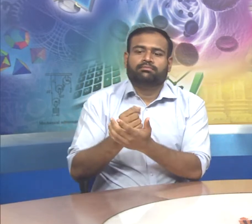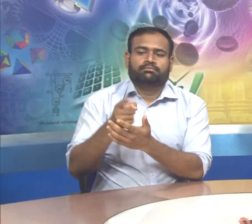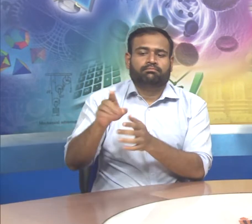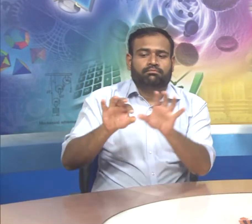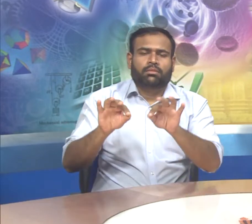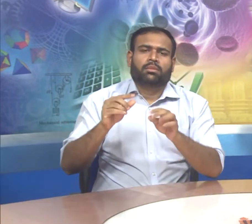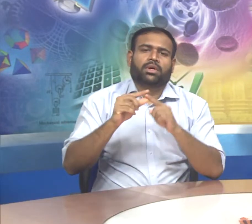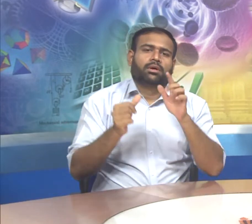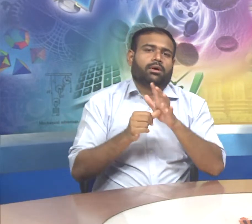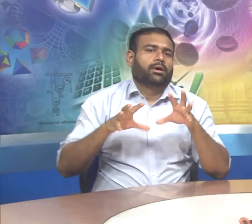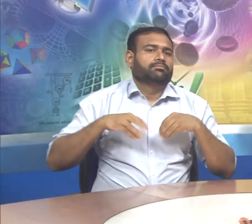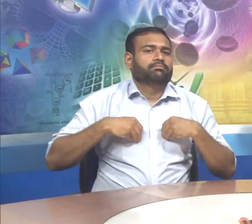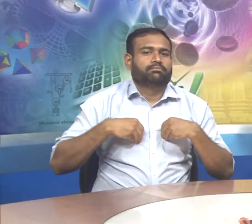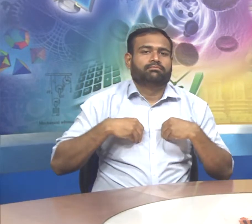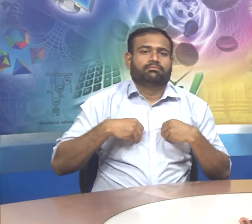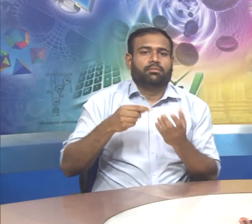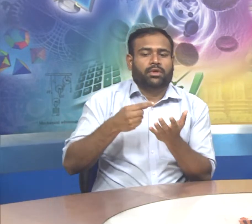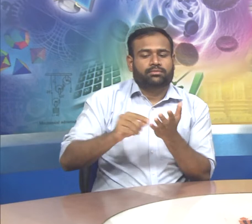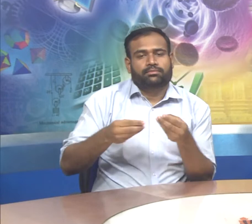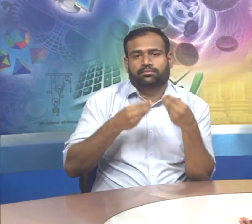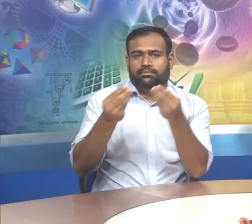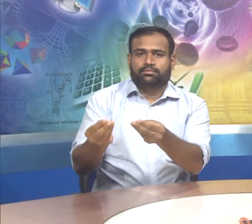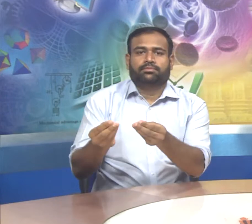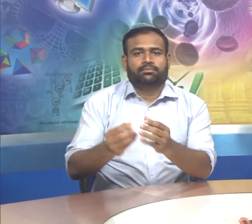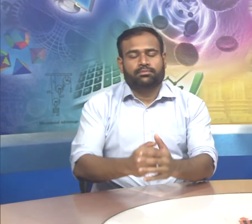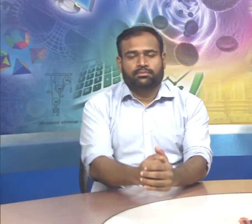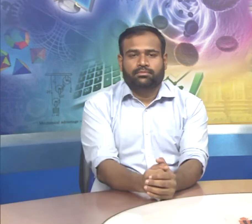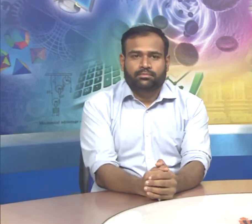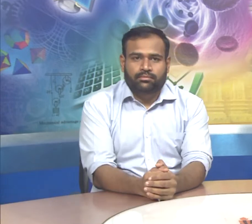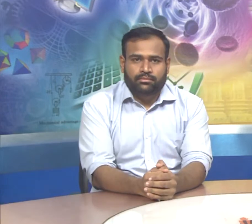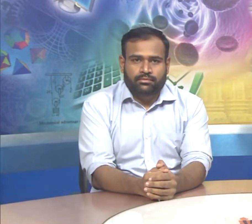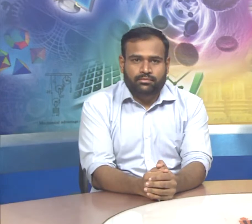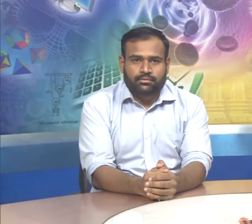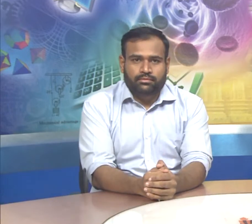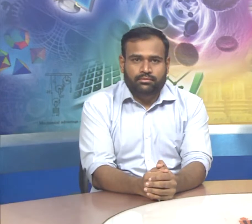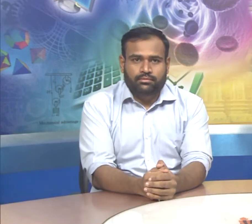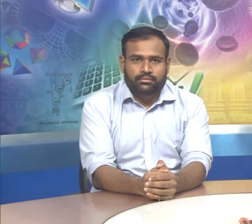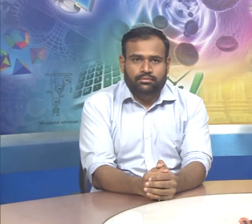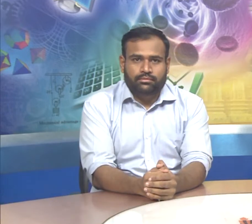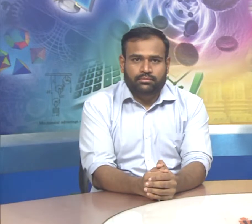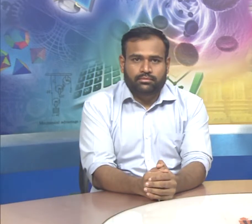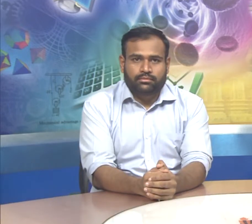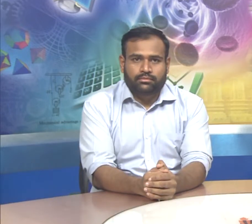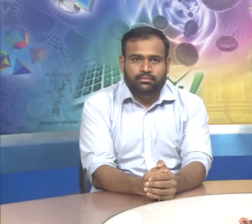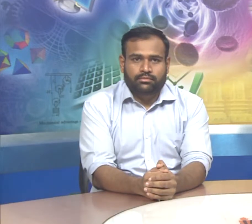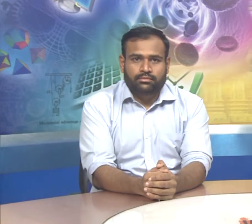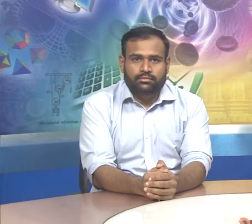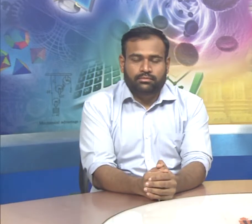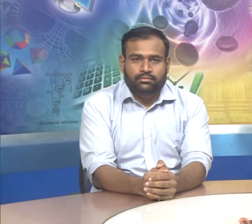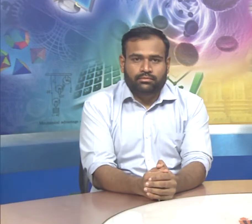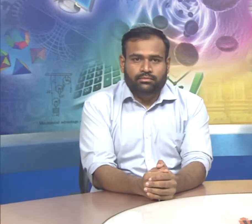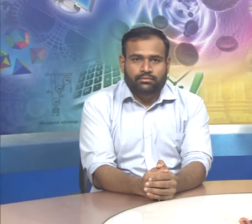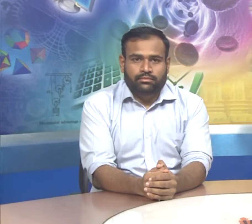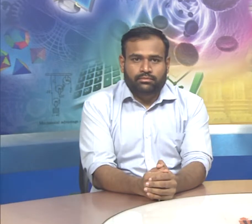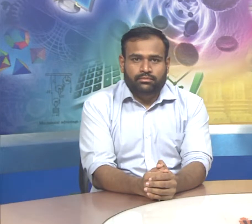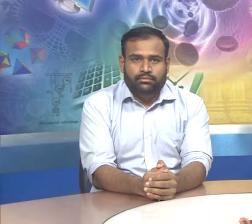since 1999 become virtually binding on the President.